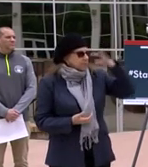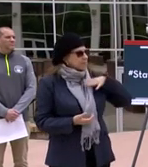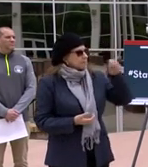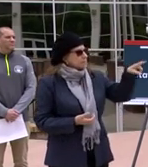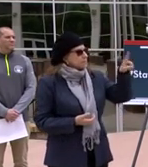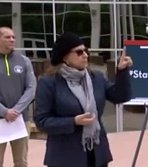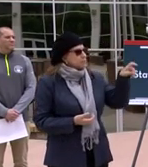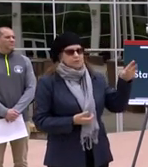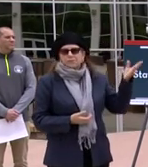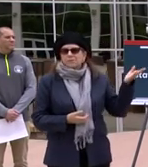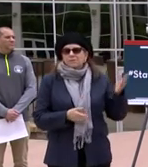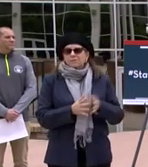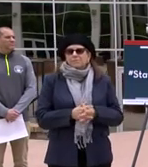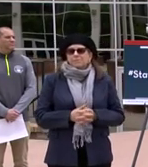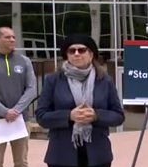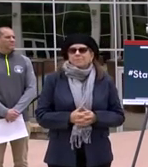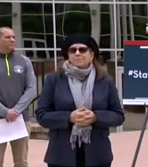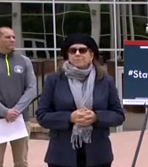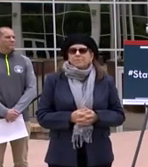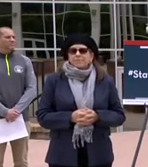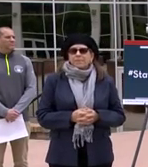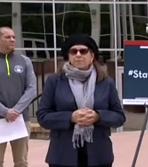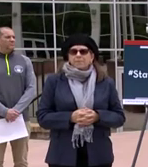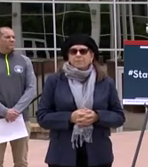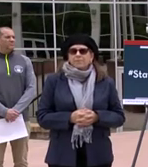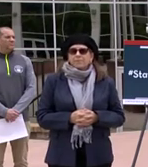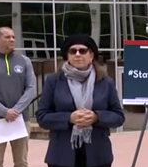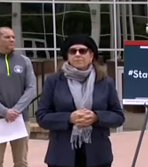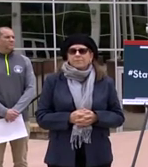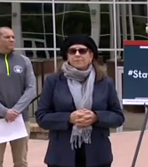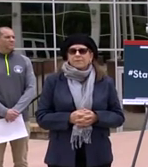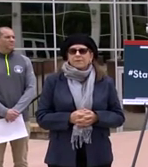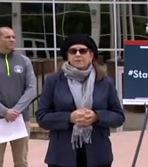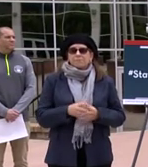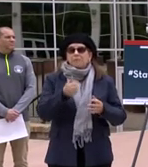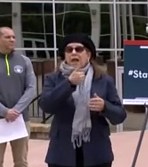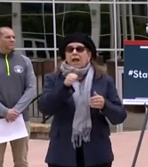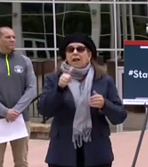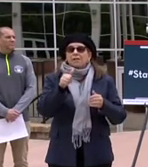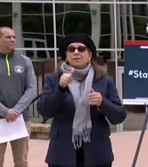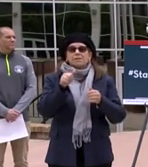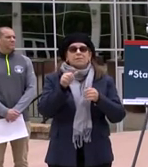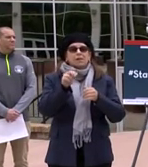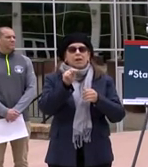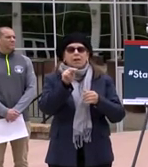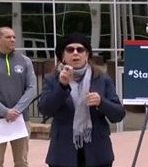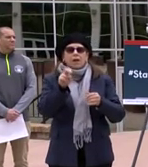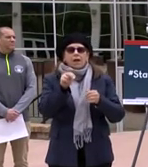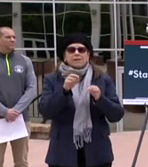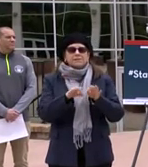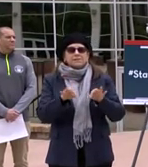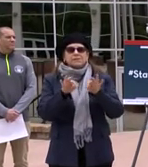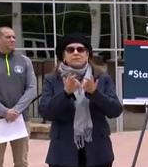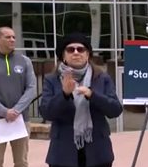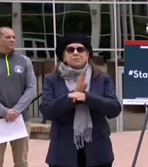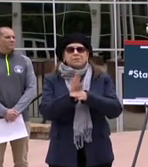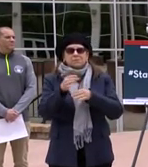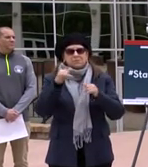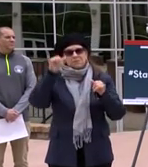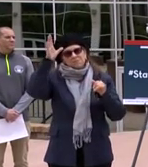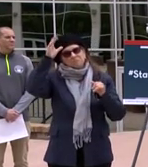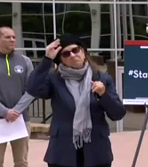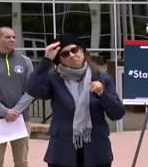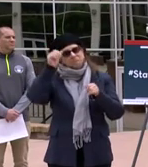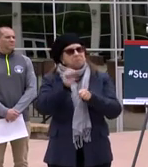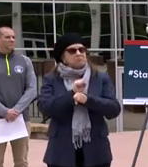anyone or any non-essential business in the city continued to operate that you're aware of that has been fined? Not